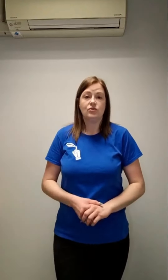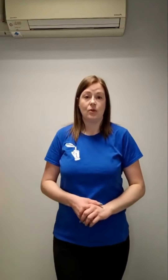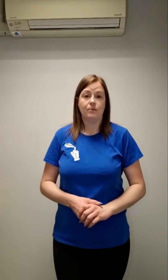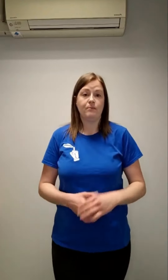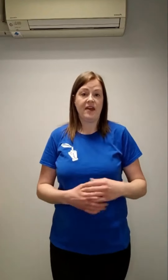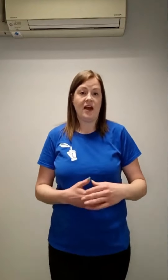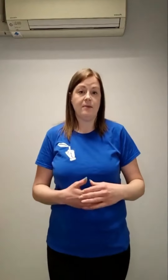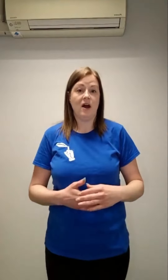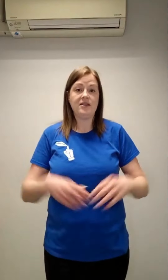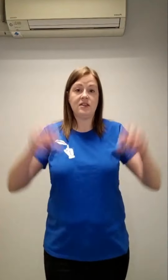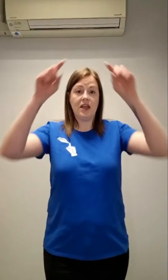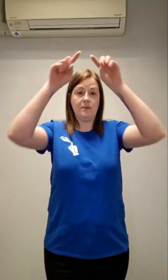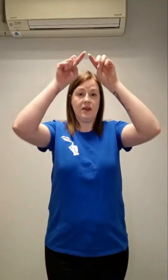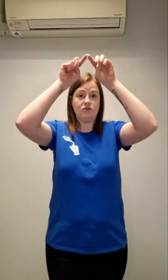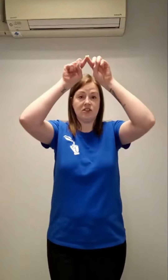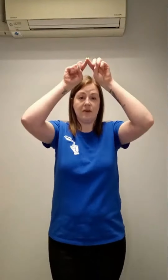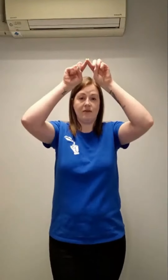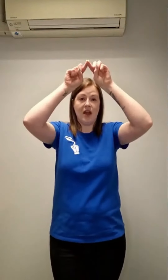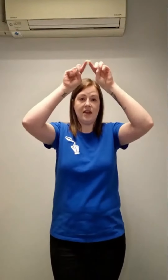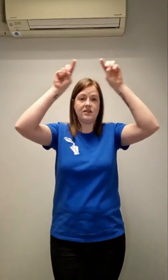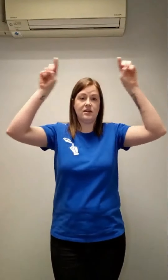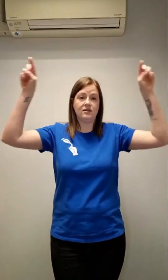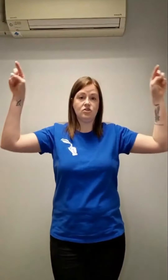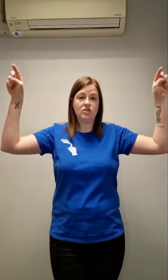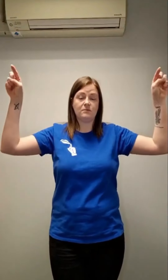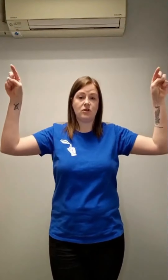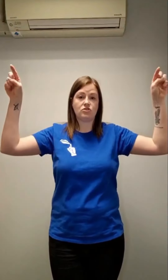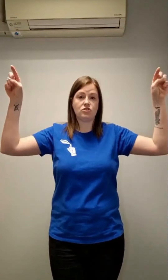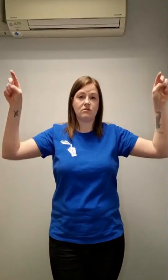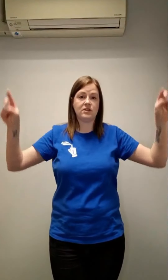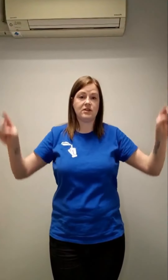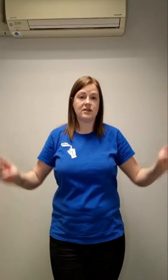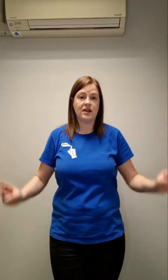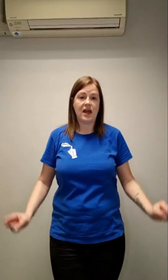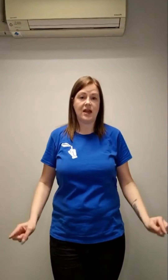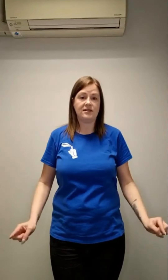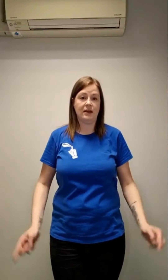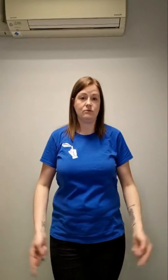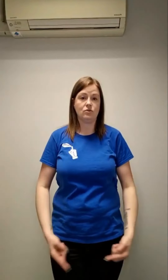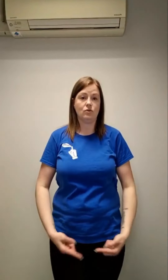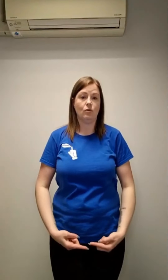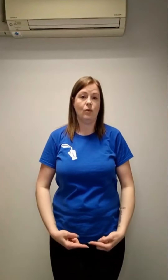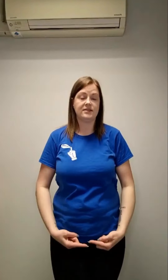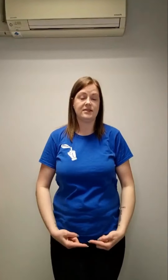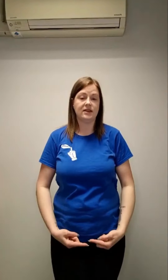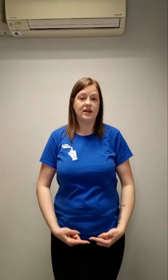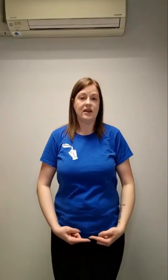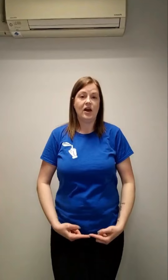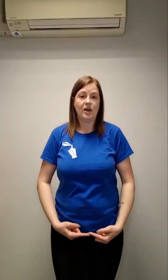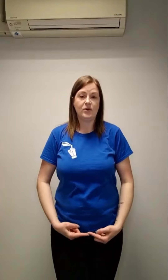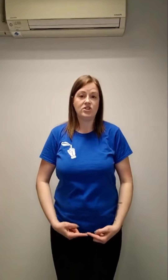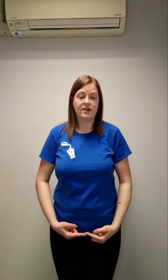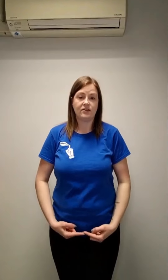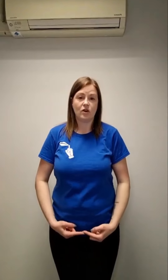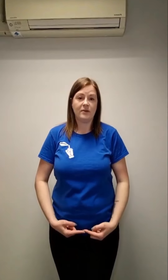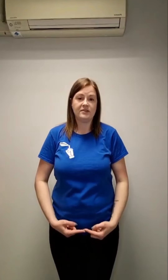So bear that in mind. Keep it just above your head, just past your shoulders, and down to your waist. I appreciate that the comments might